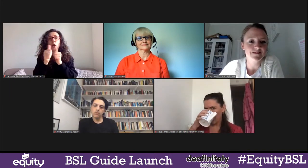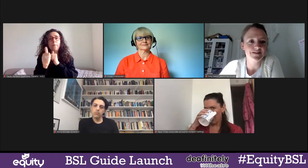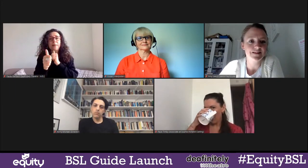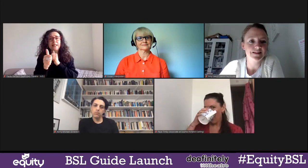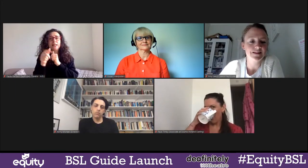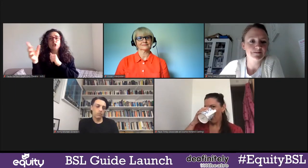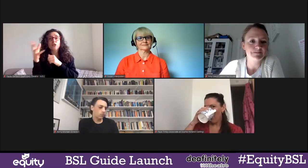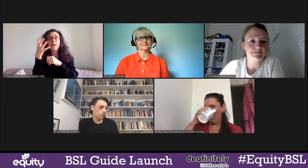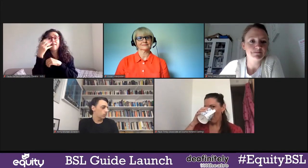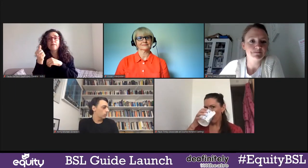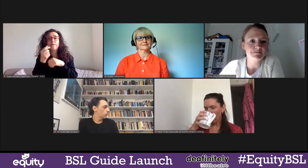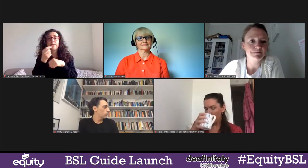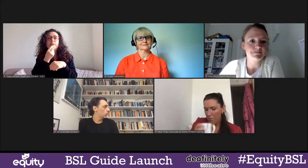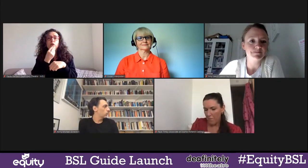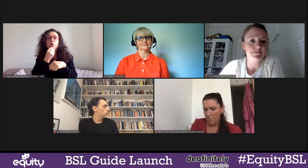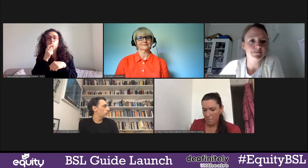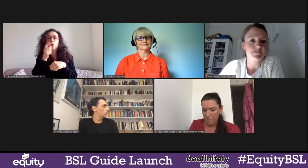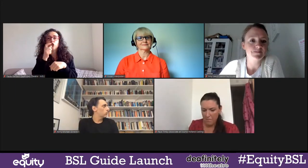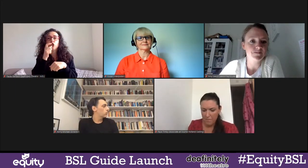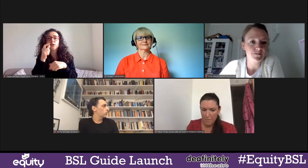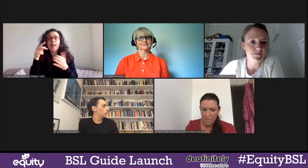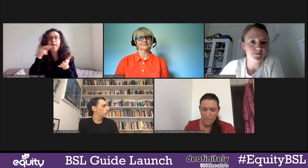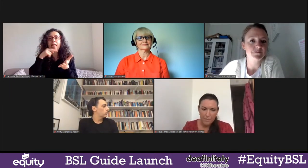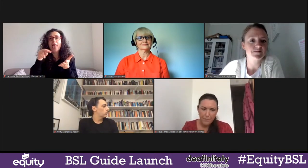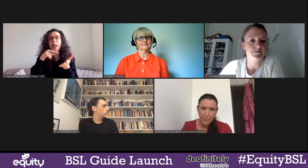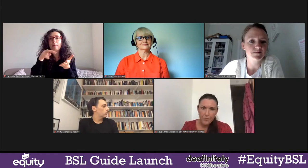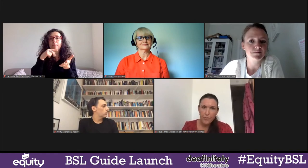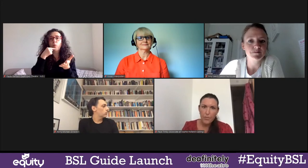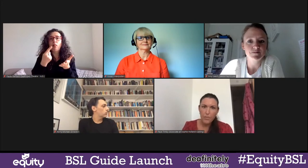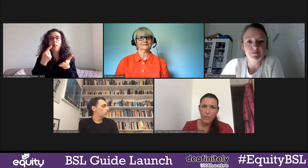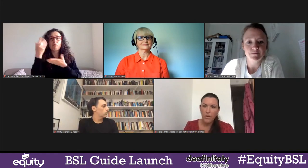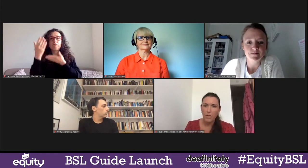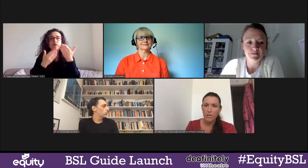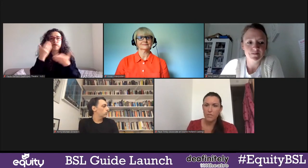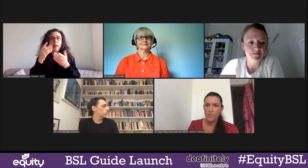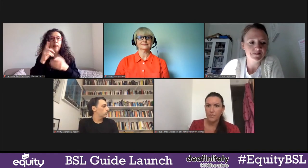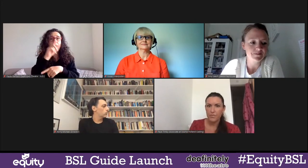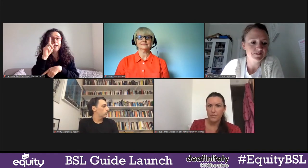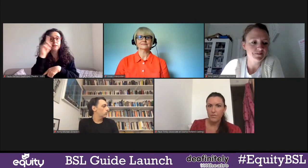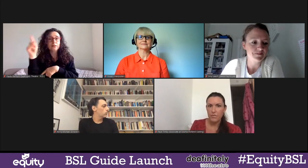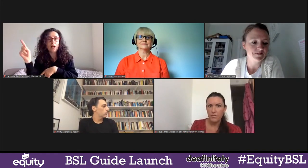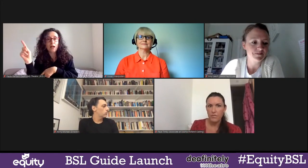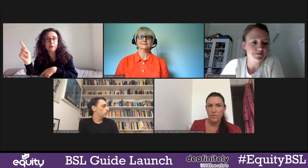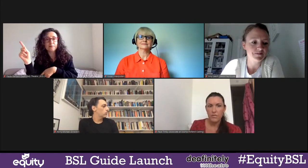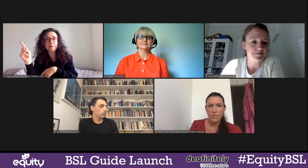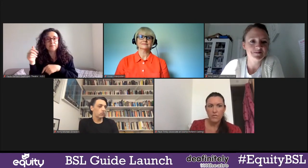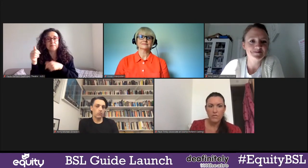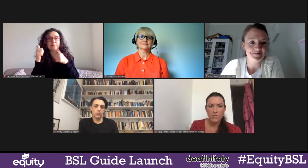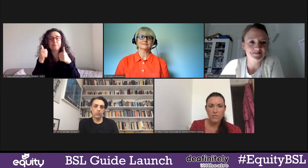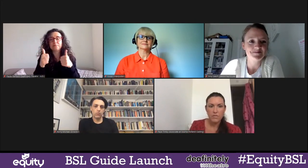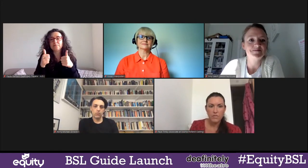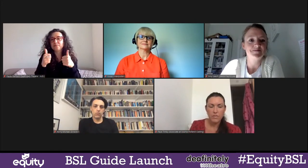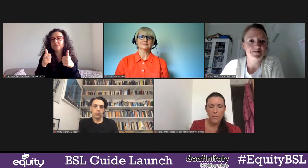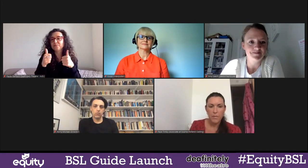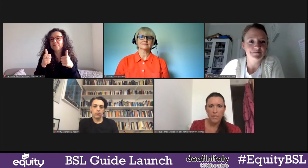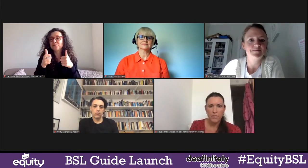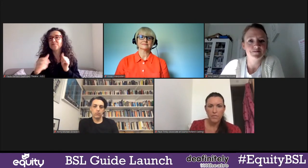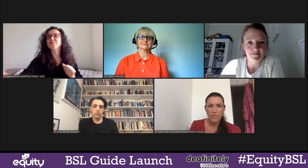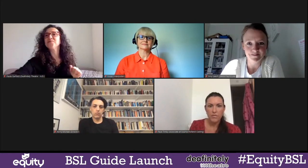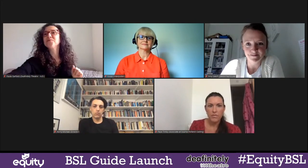Deputy Artistic Director of the Royal Shakespeare Company. And I believe she has sent a comment that we will be able to read later